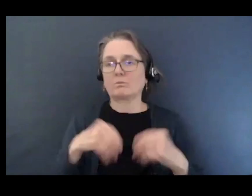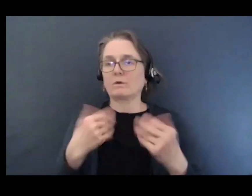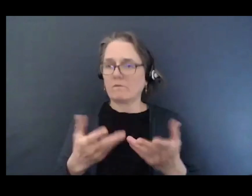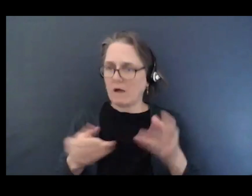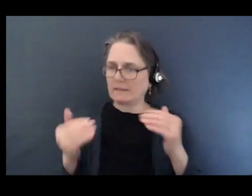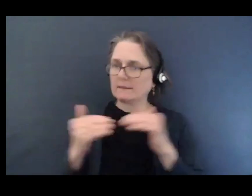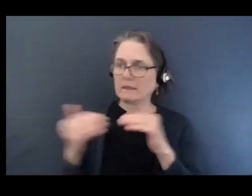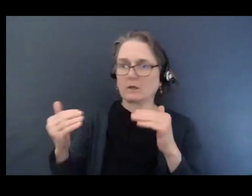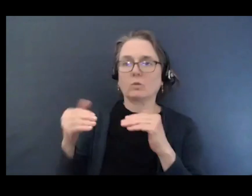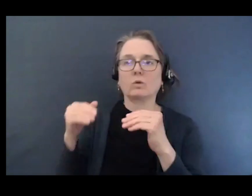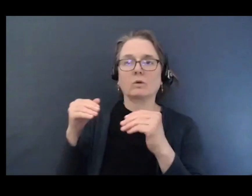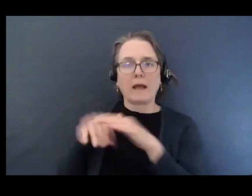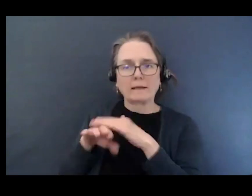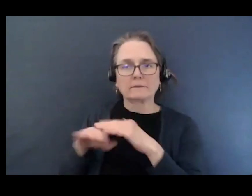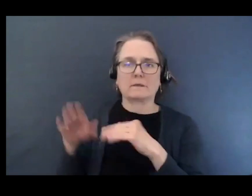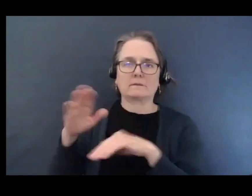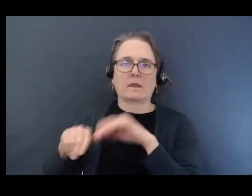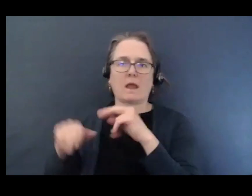dollar.